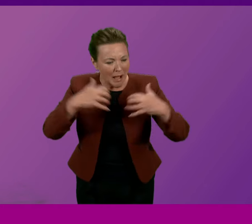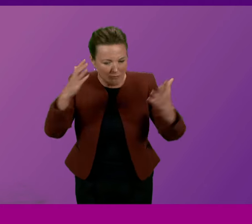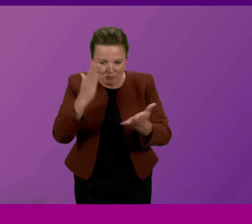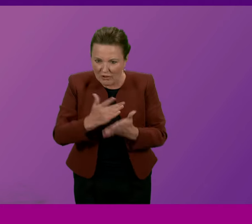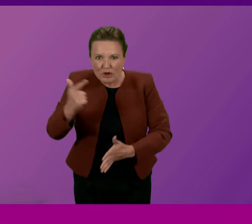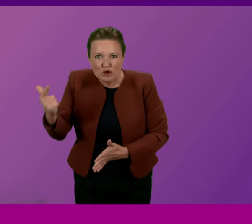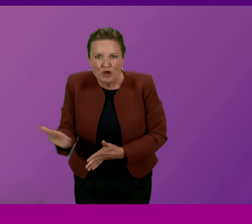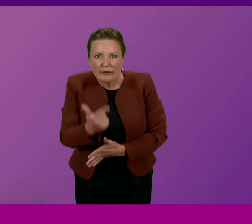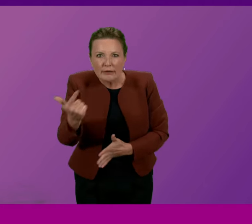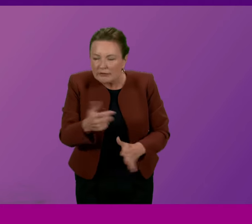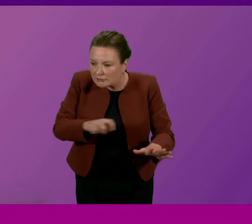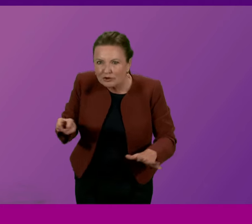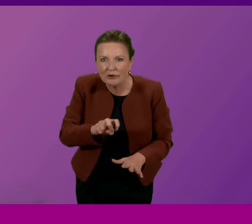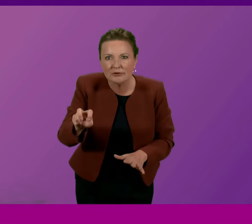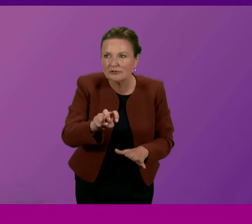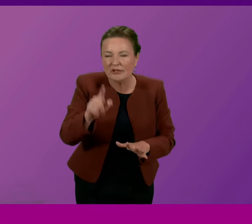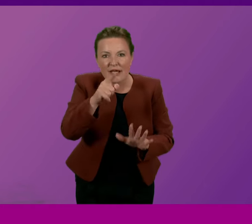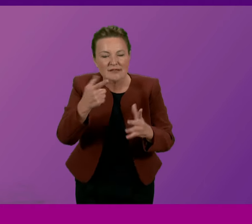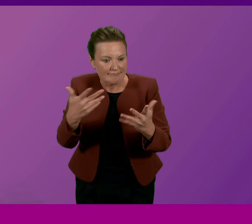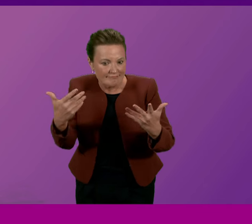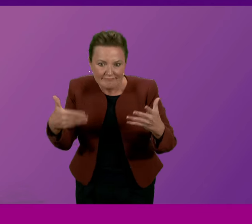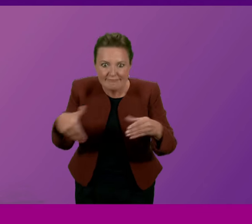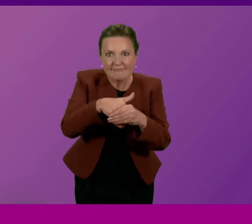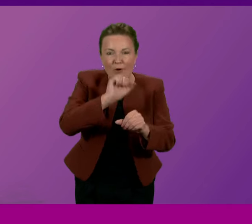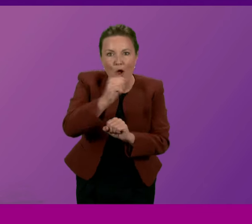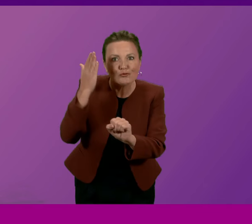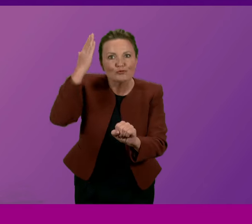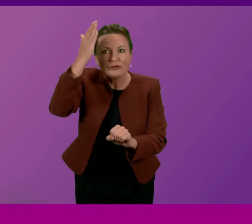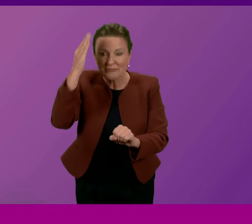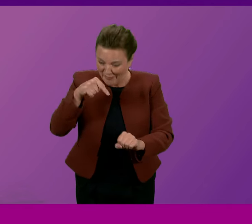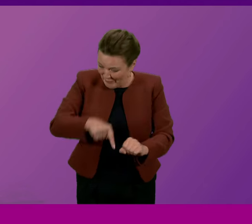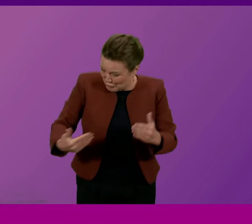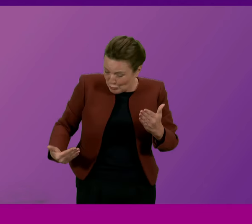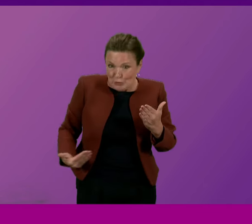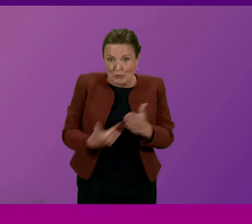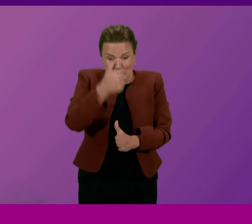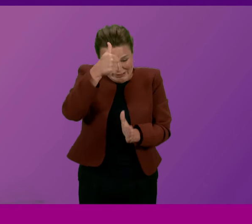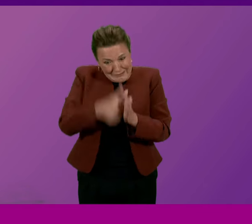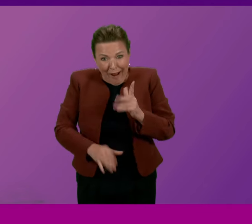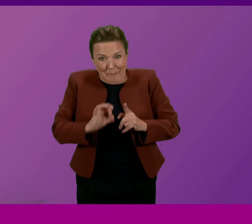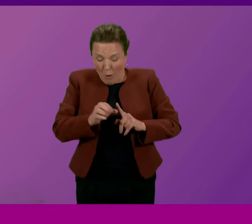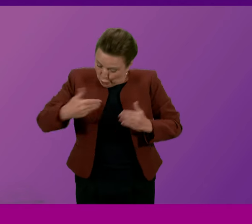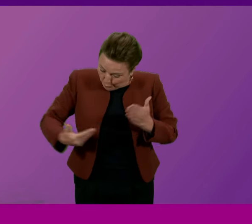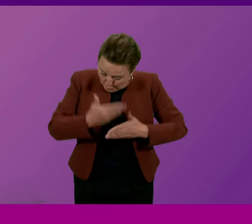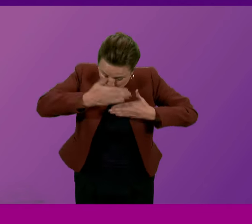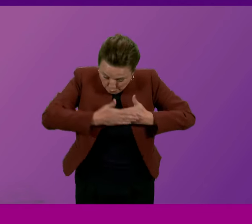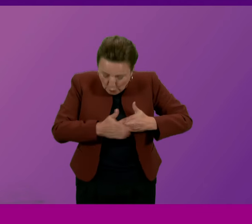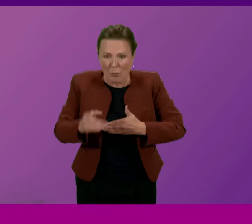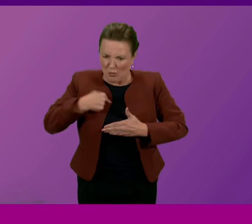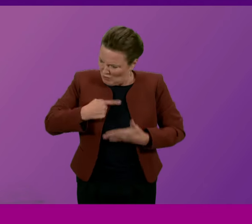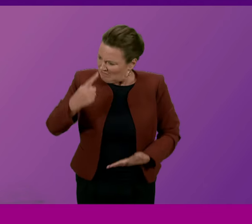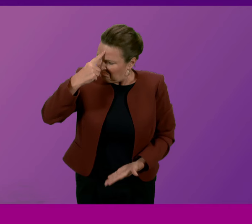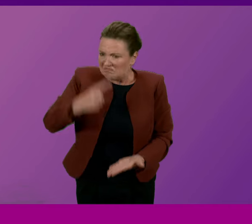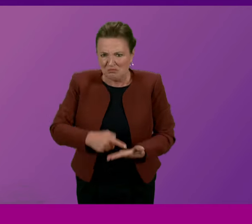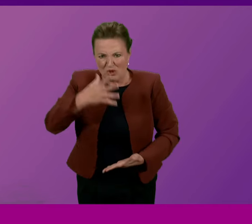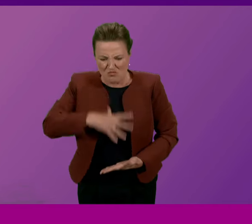to whatever we might be. This is our new departure. This is what we opted for, solid and